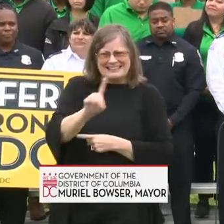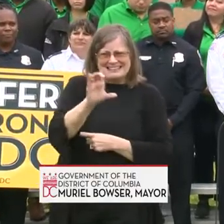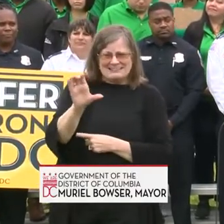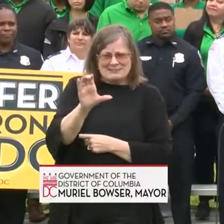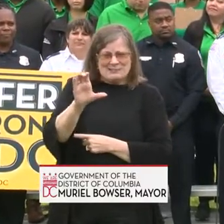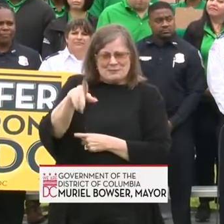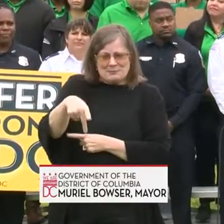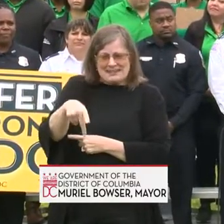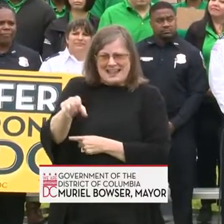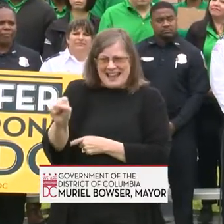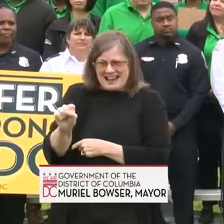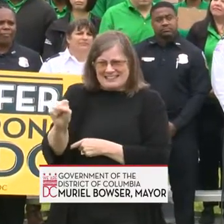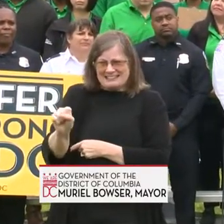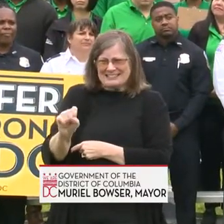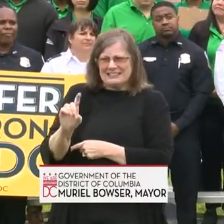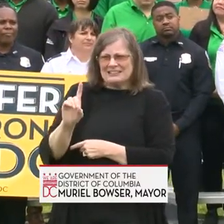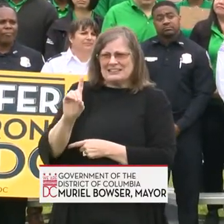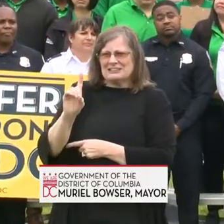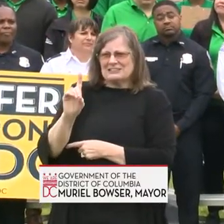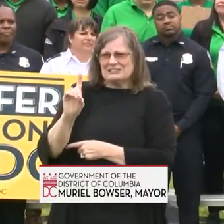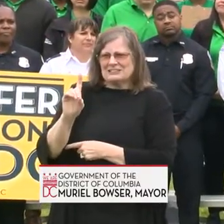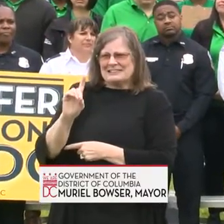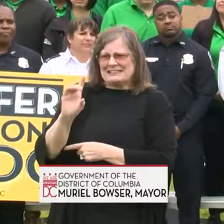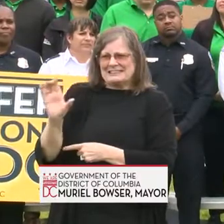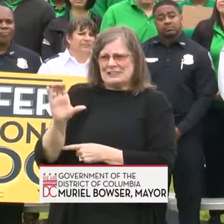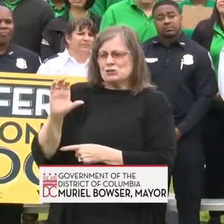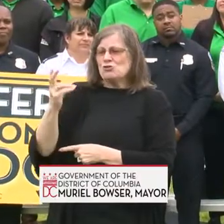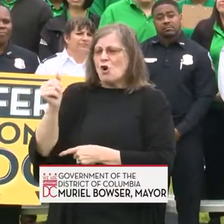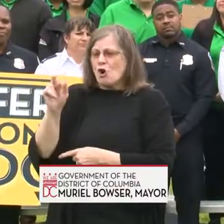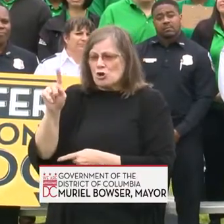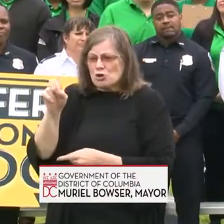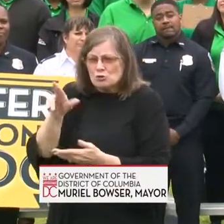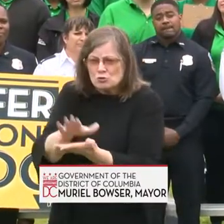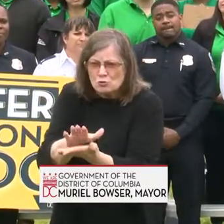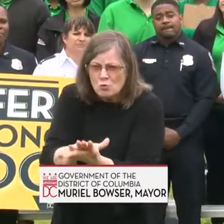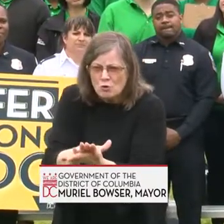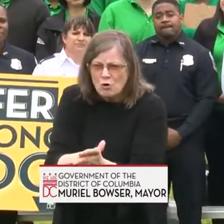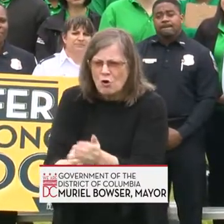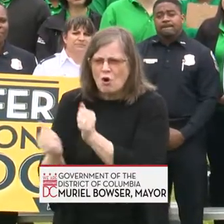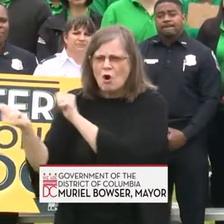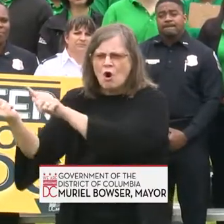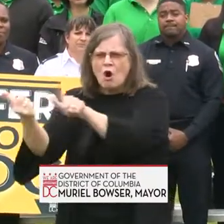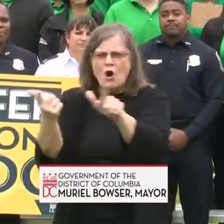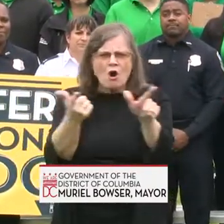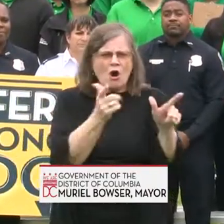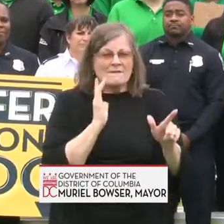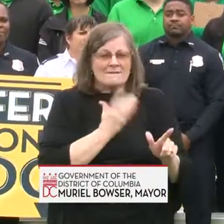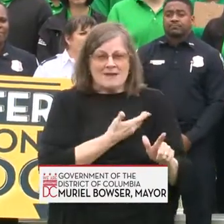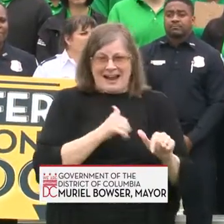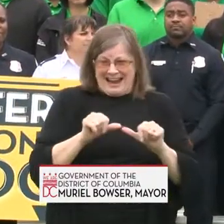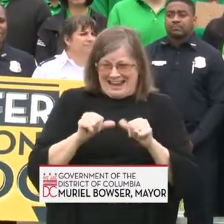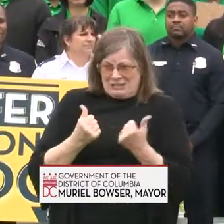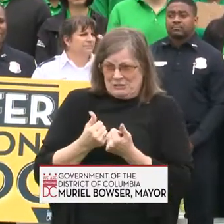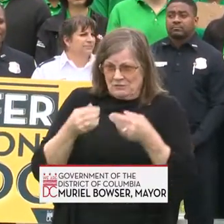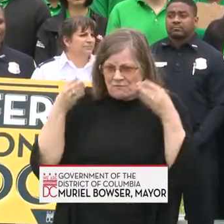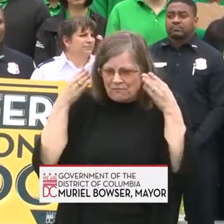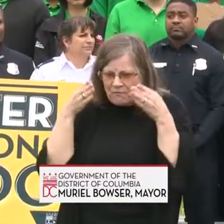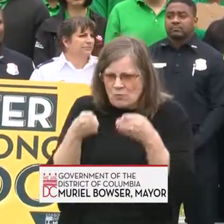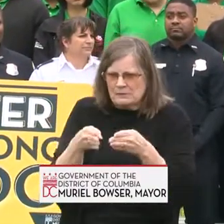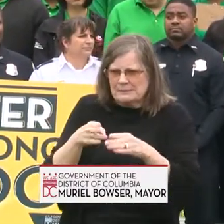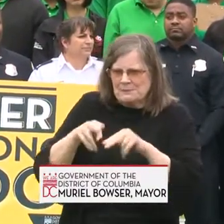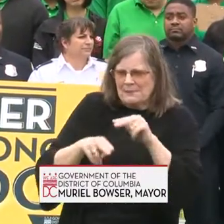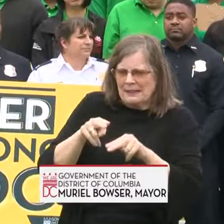Public Charter Schools, DPR, and all of our agencies that are focused on building healthier relationships